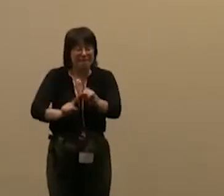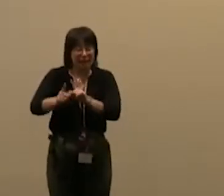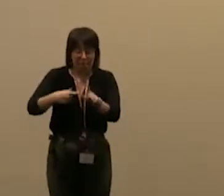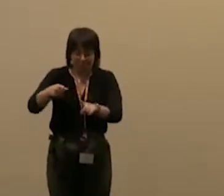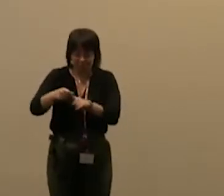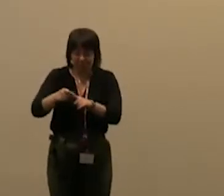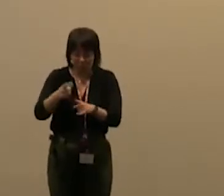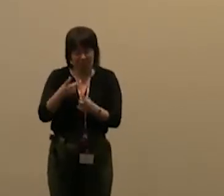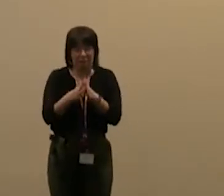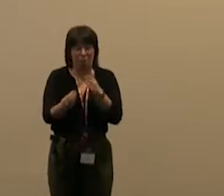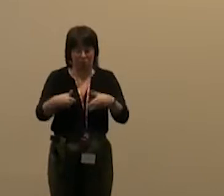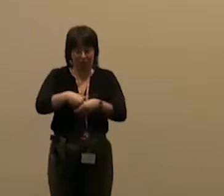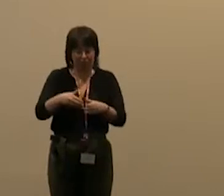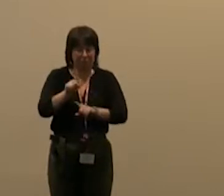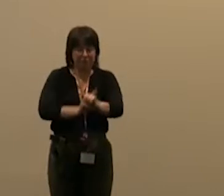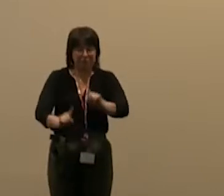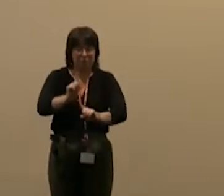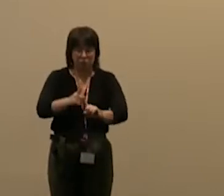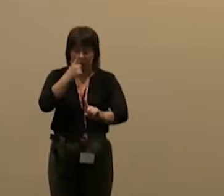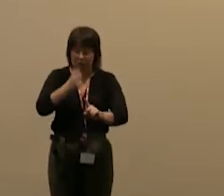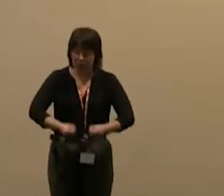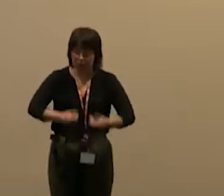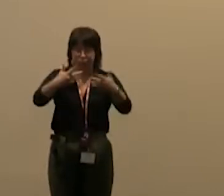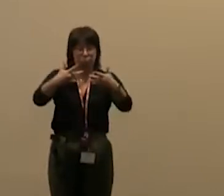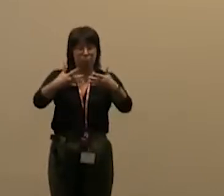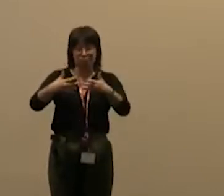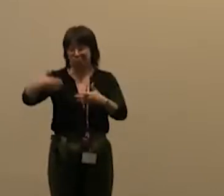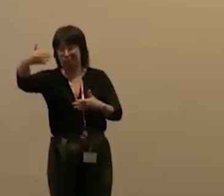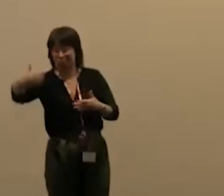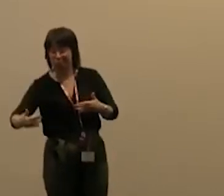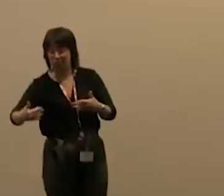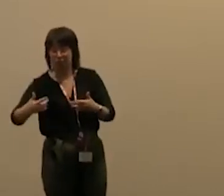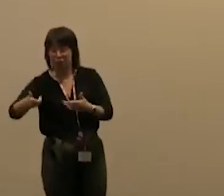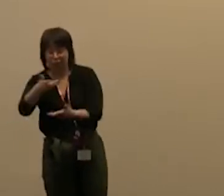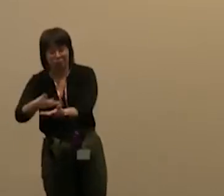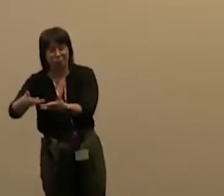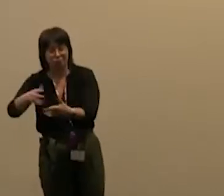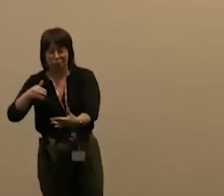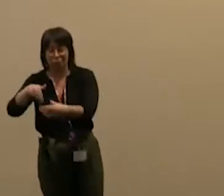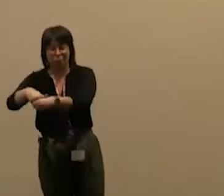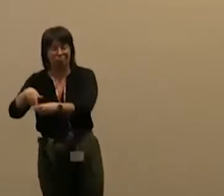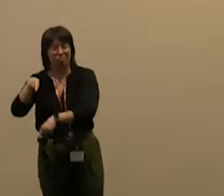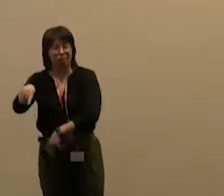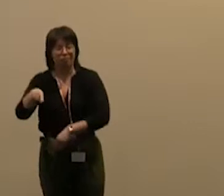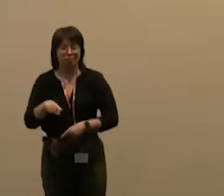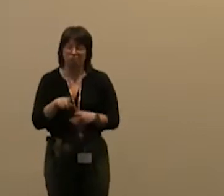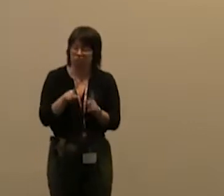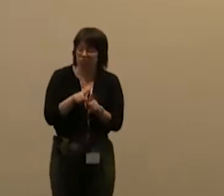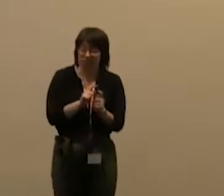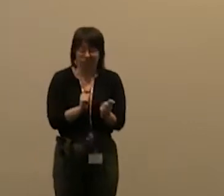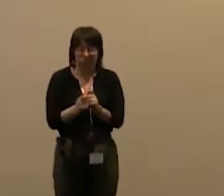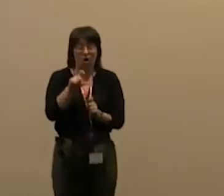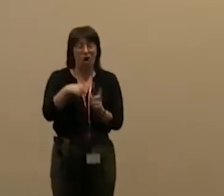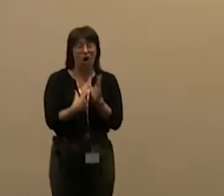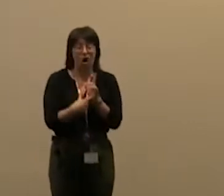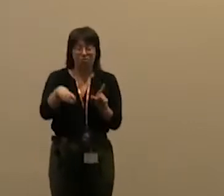so that we're in a Teams meeting, we can have an application load up on the sidebar there and interact with that. We have adaptive cards, which are a